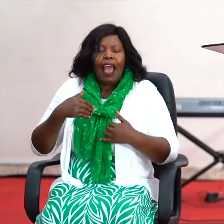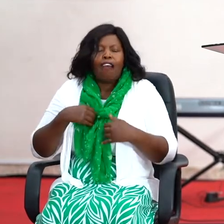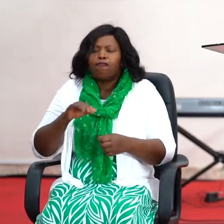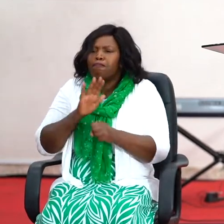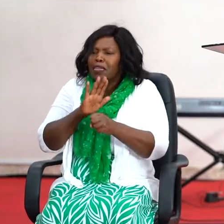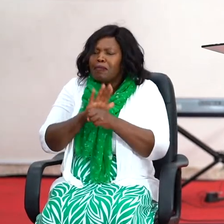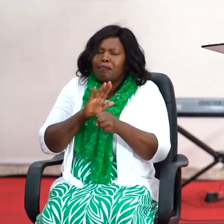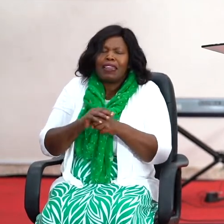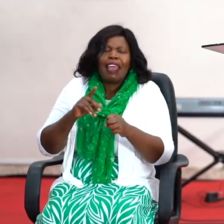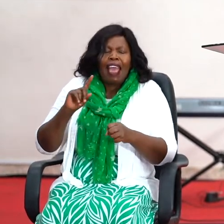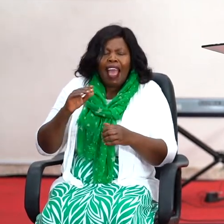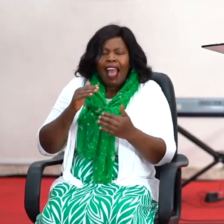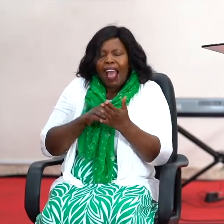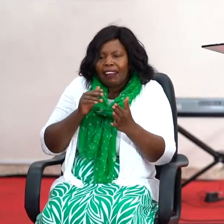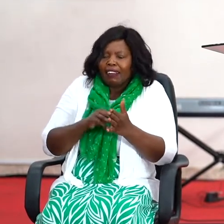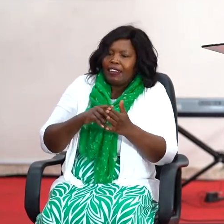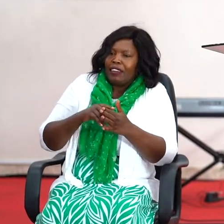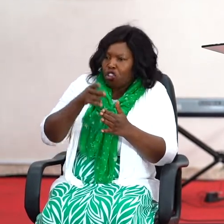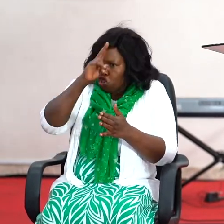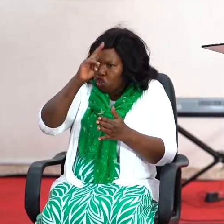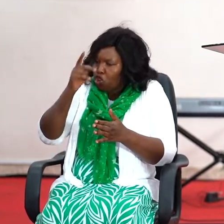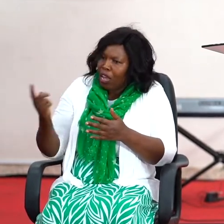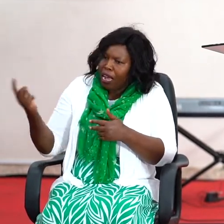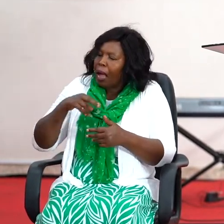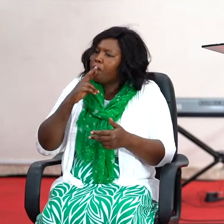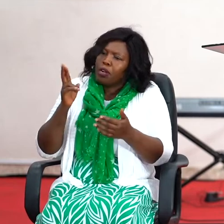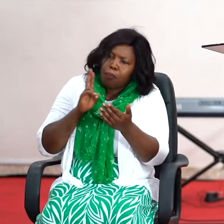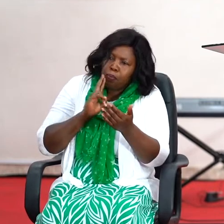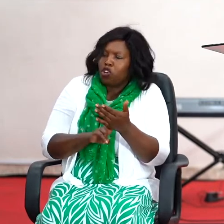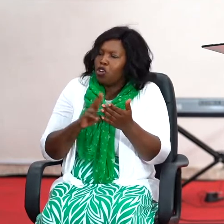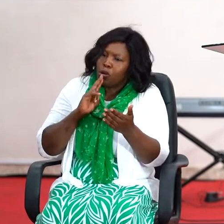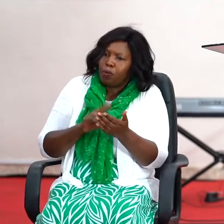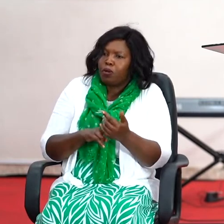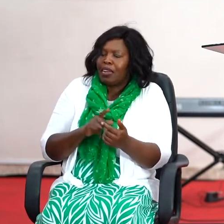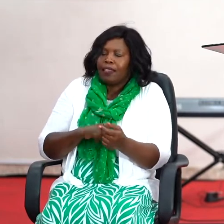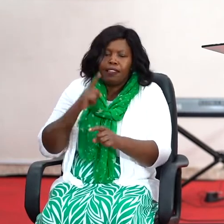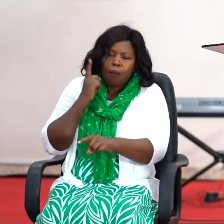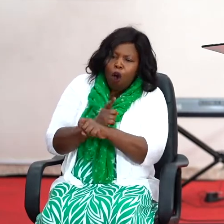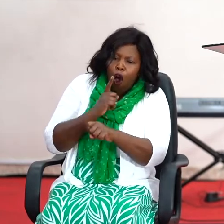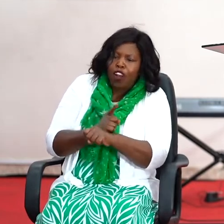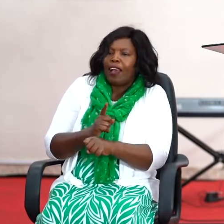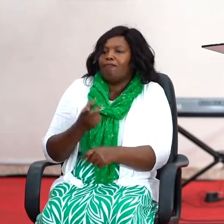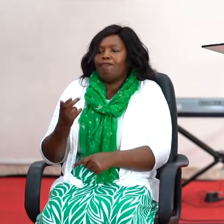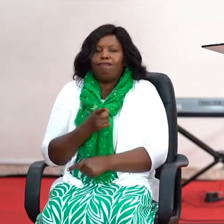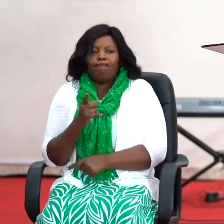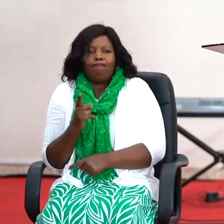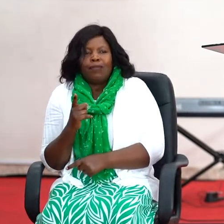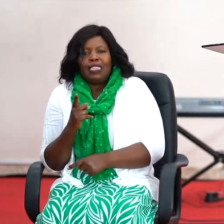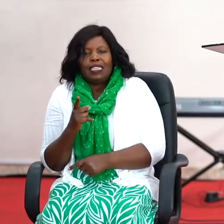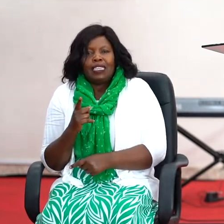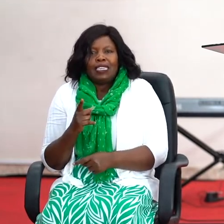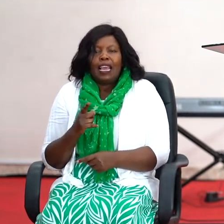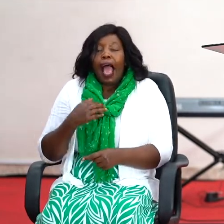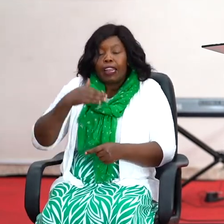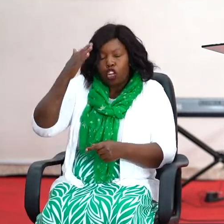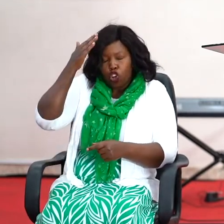soldiers who used to report to him, and he used to command them. They were under his command. He knew that